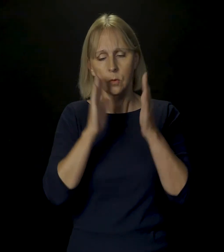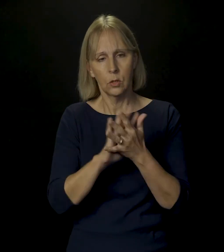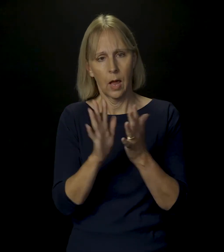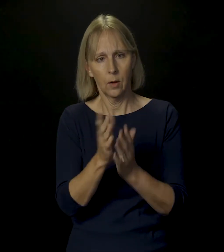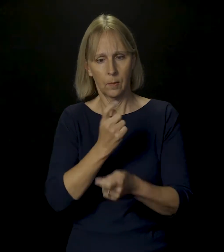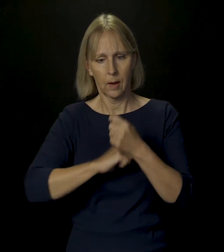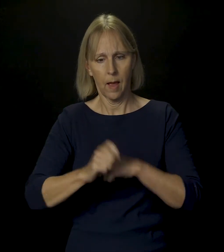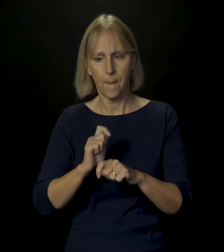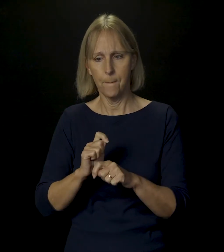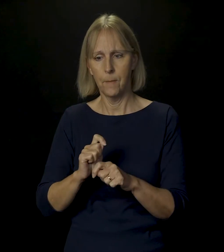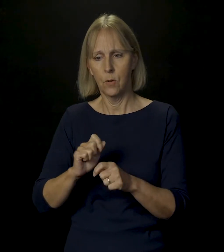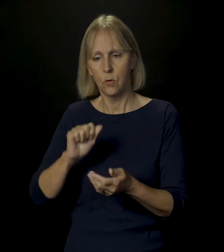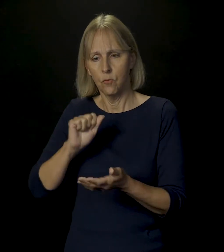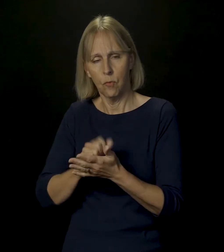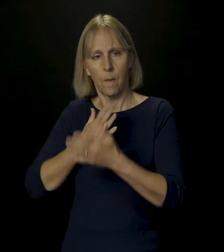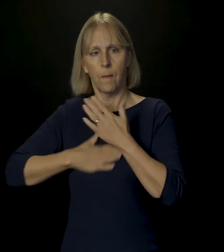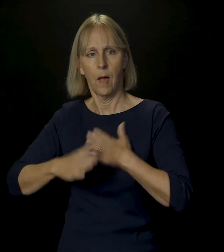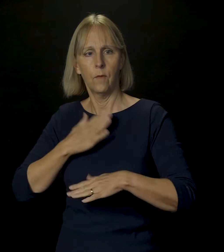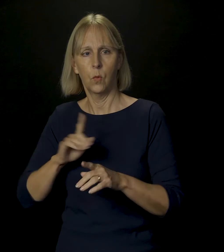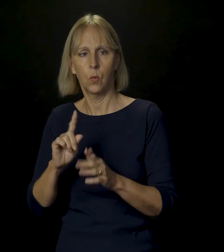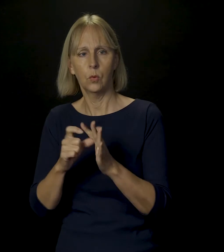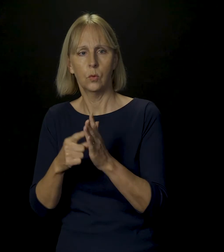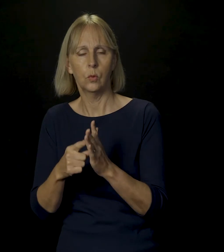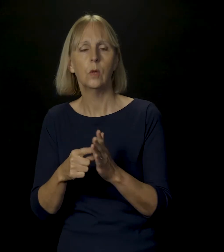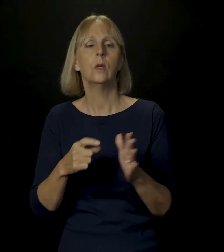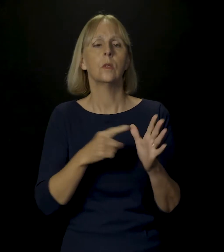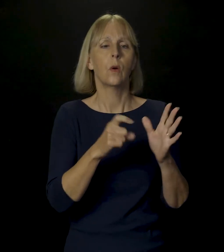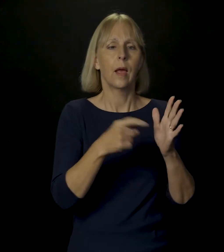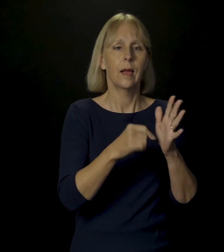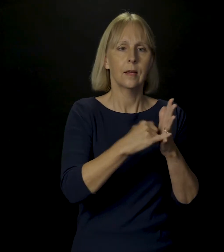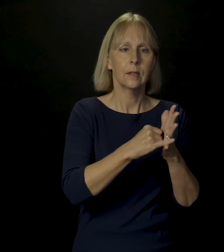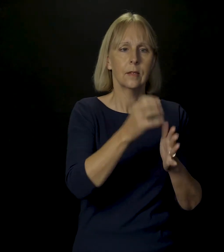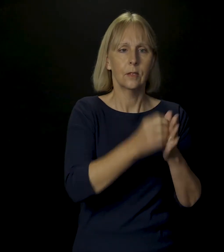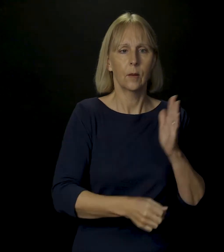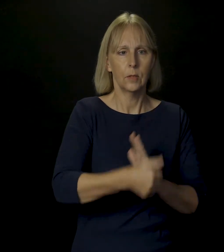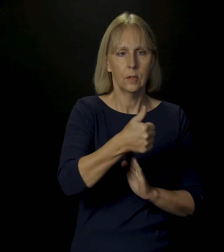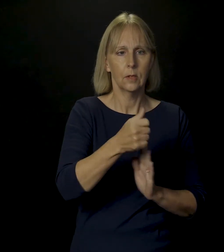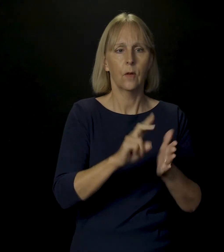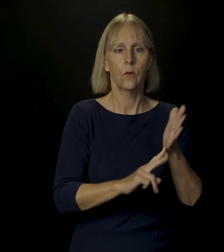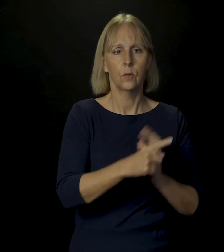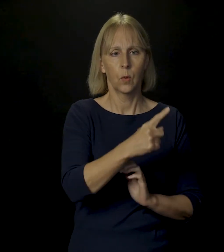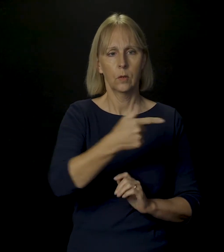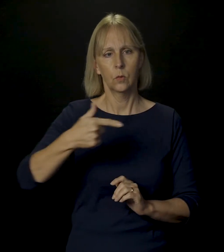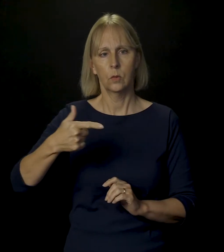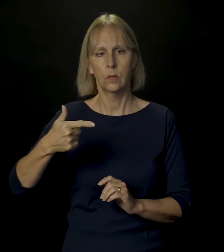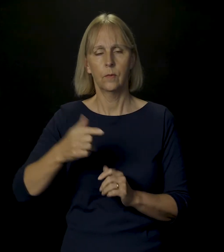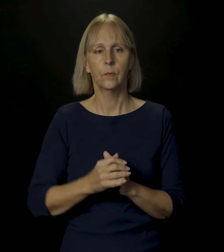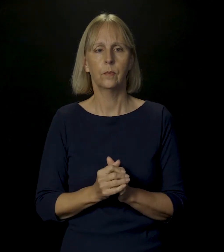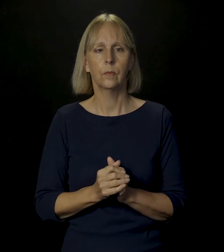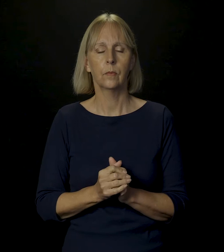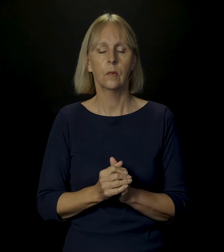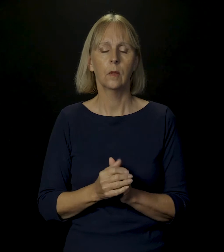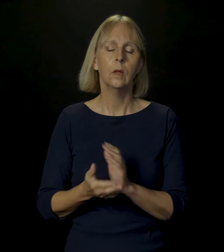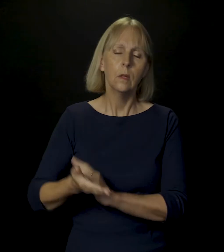read To you a passage In Acts Chapter 6 Verse 1 to 7 So read along with me If you like In those